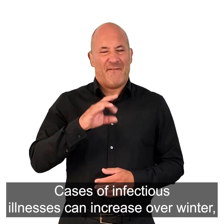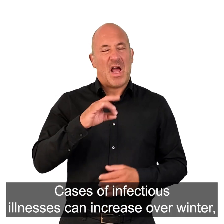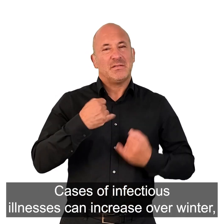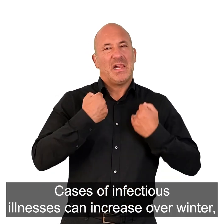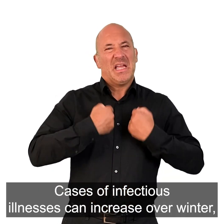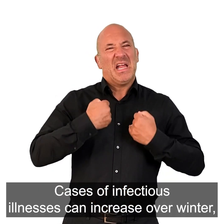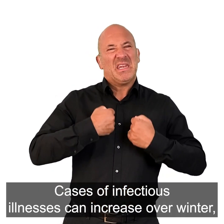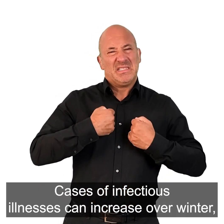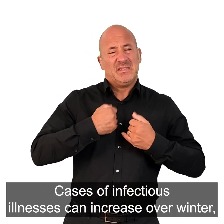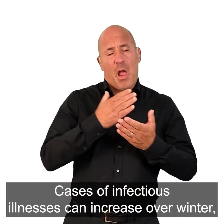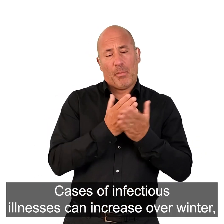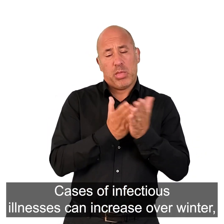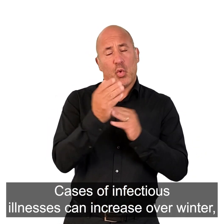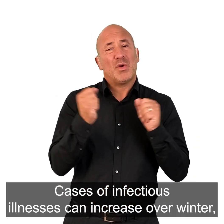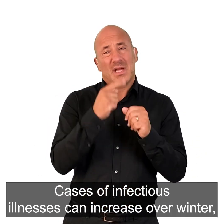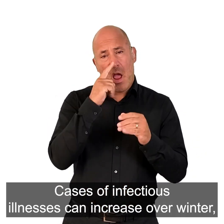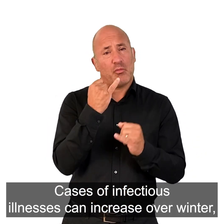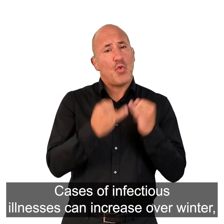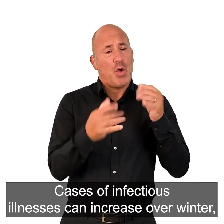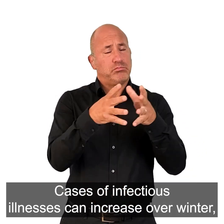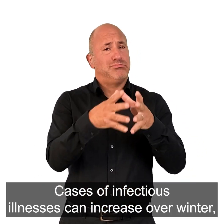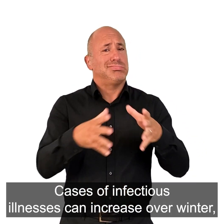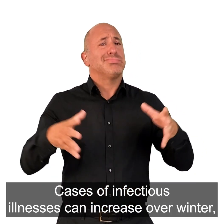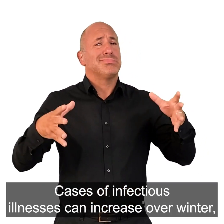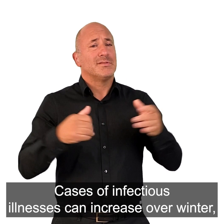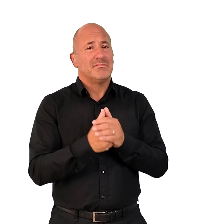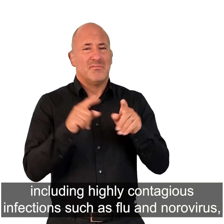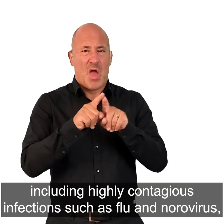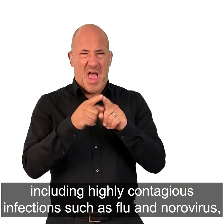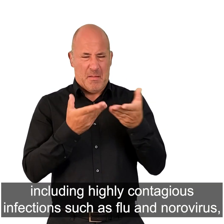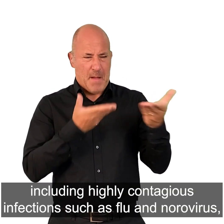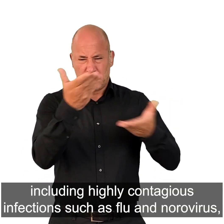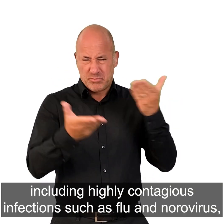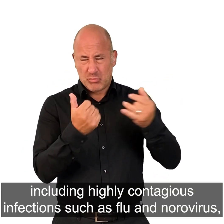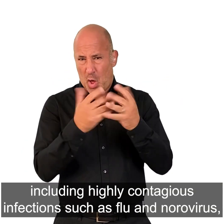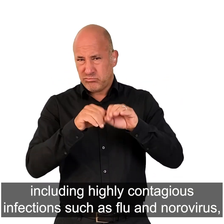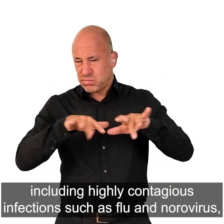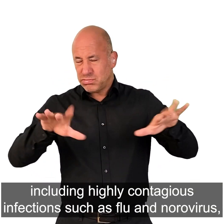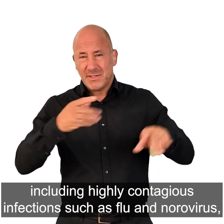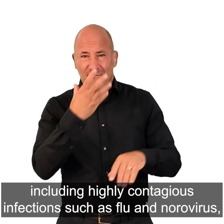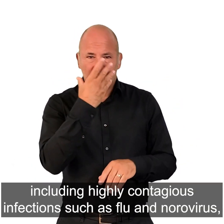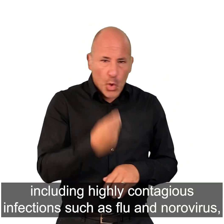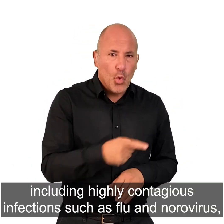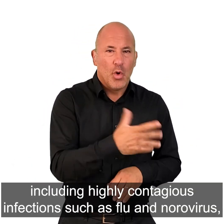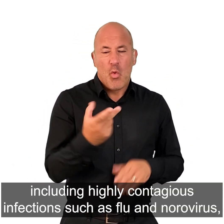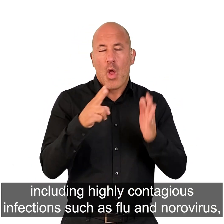Cases of infectious illnesses can increase over winter, including highly contagious infections such as flu